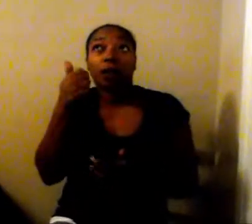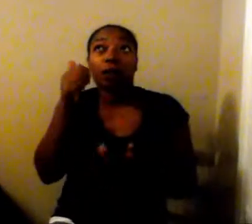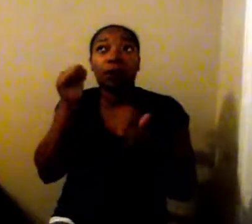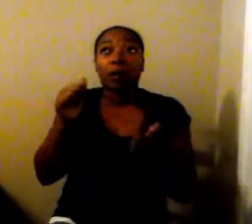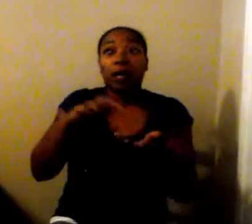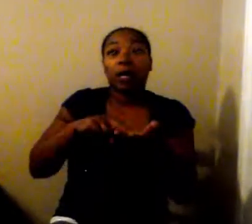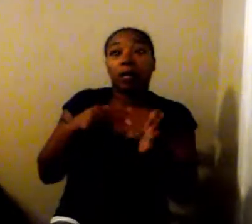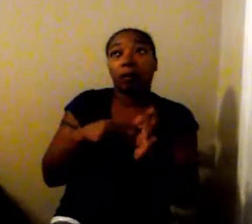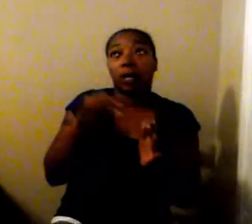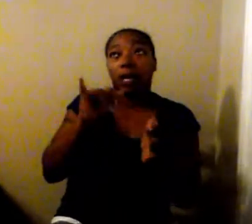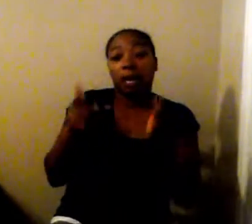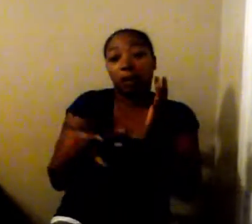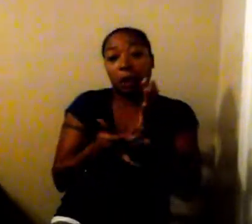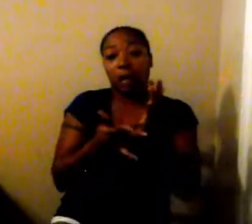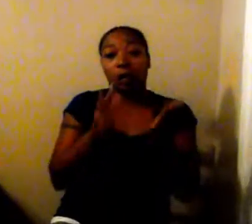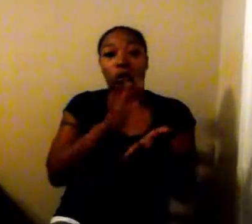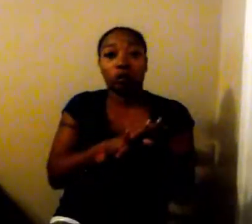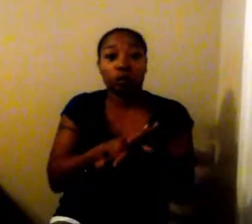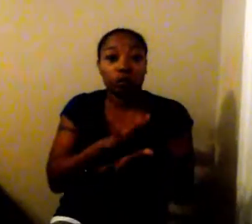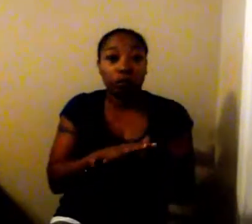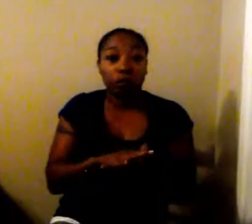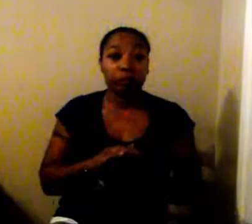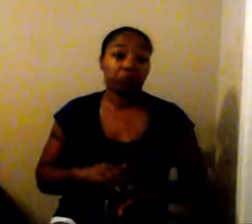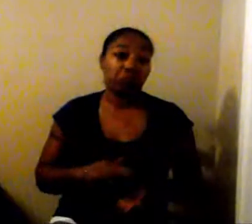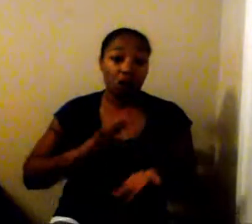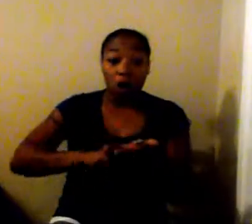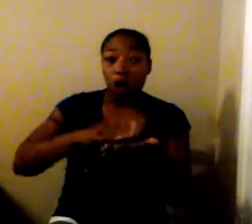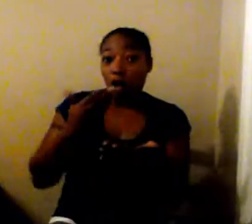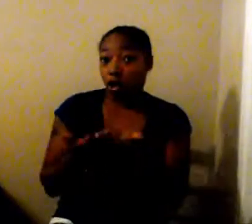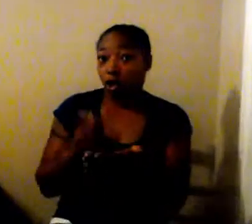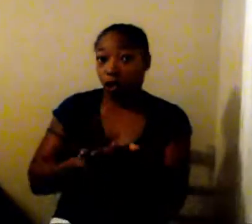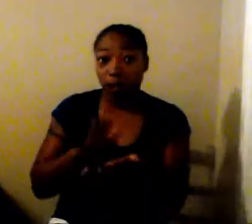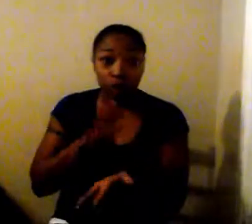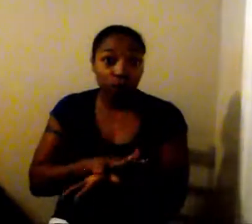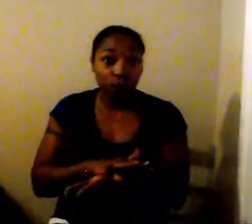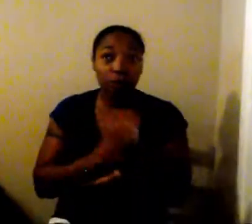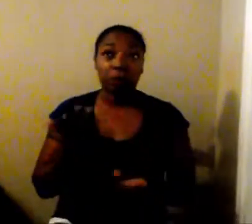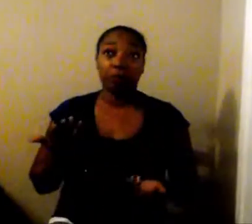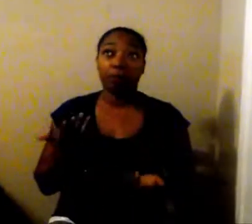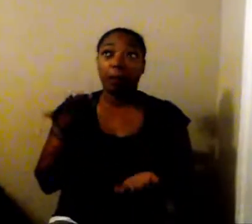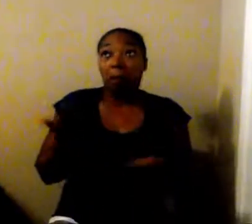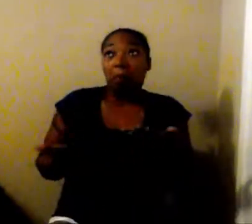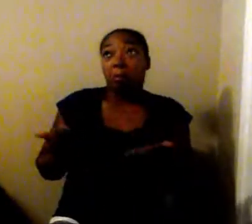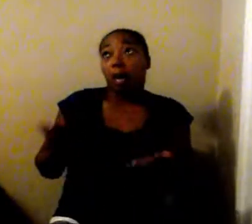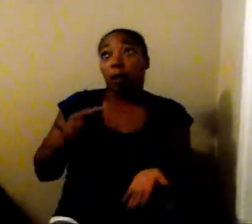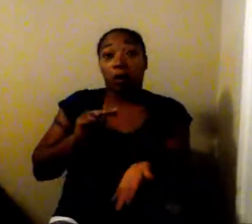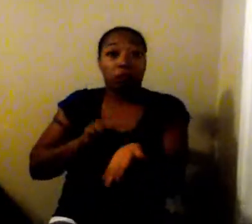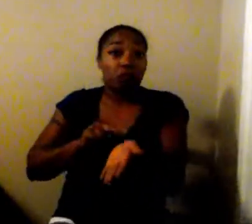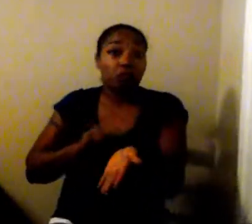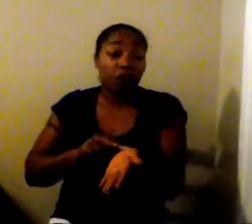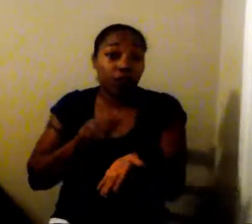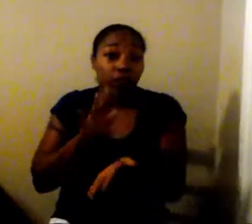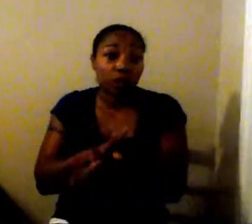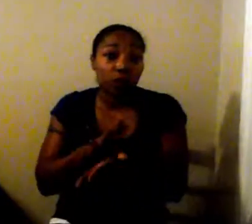other can mean like technical school, cooking school, maybe nursing